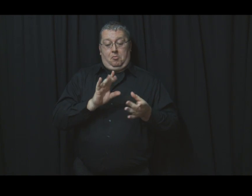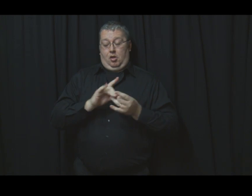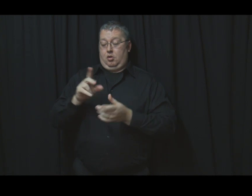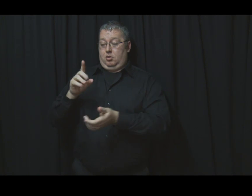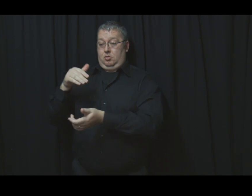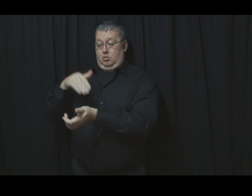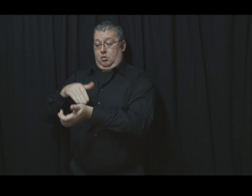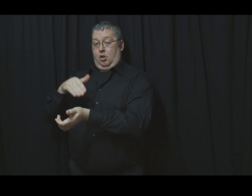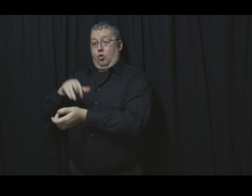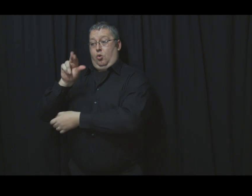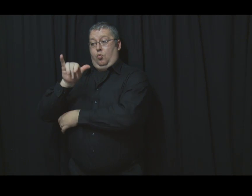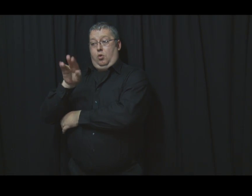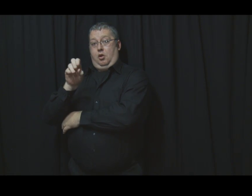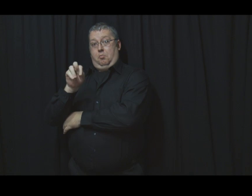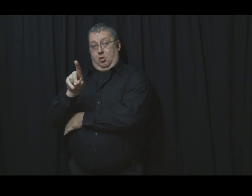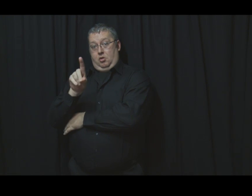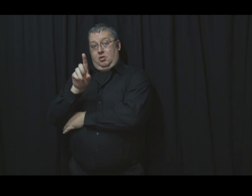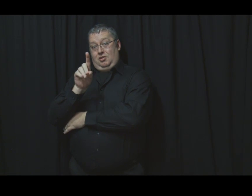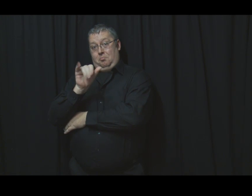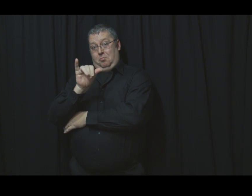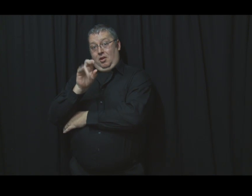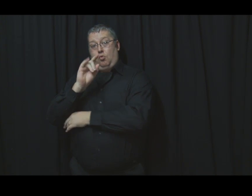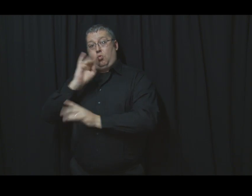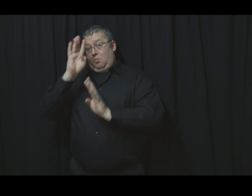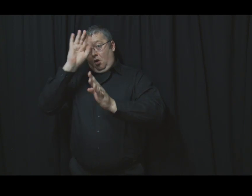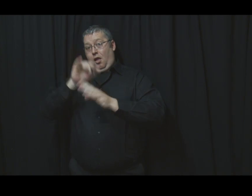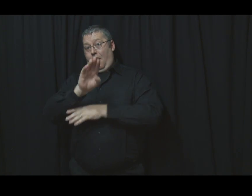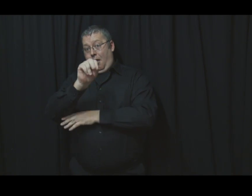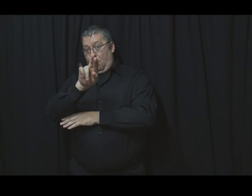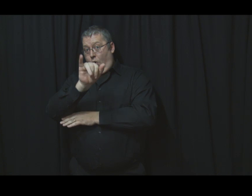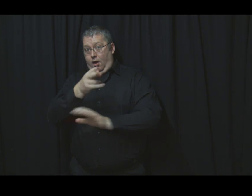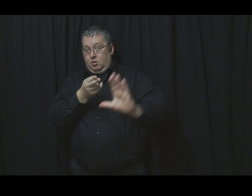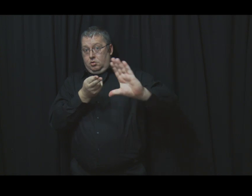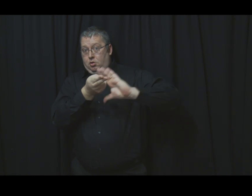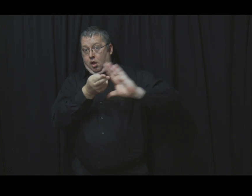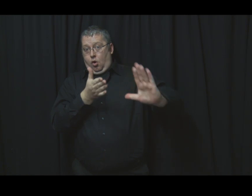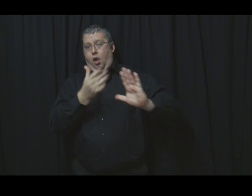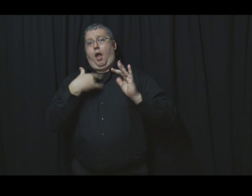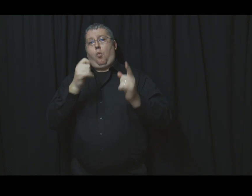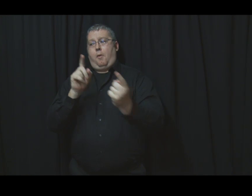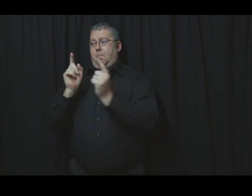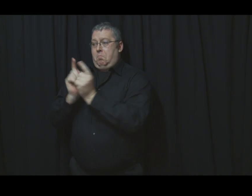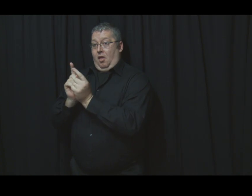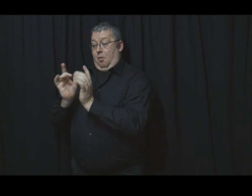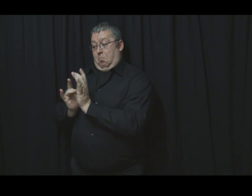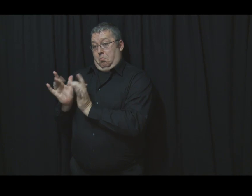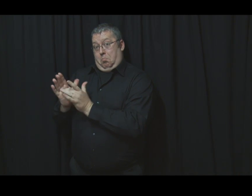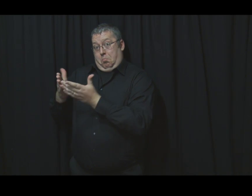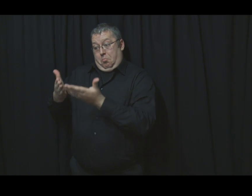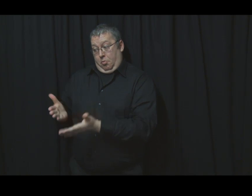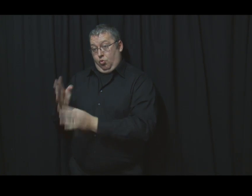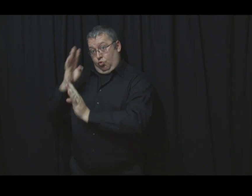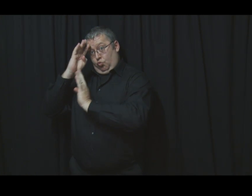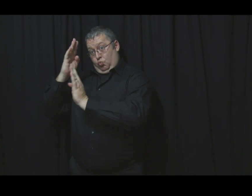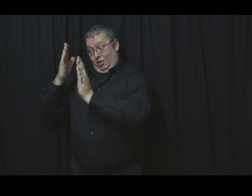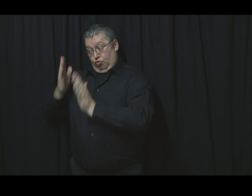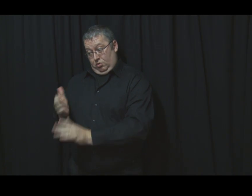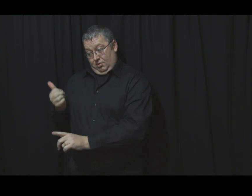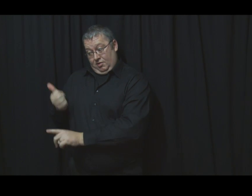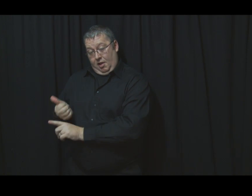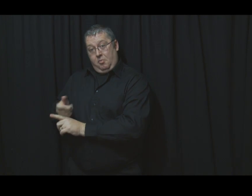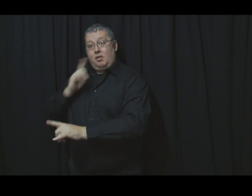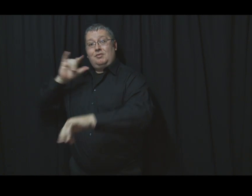actually invented the MRI scanner. I want you to meet a biblical creationist who is a scientist and